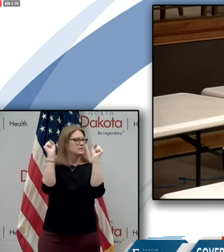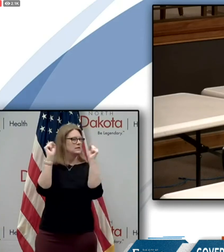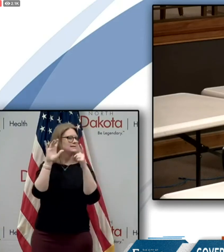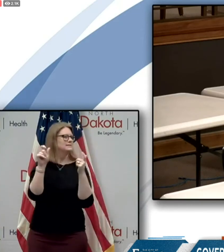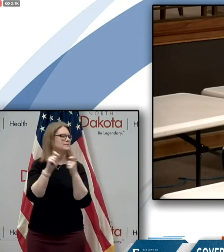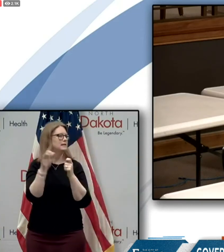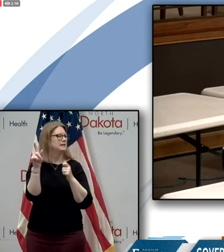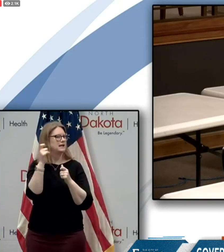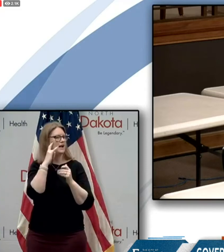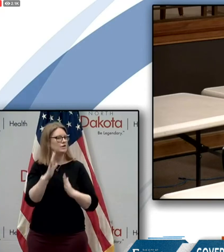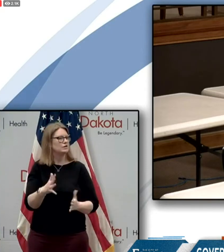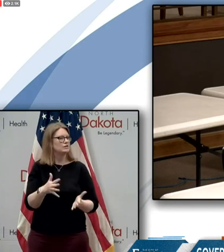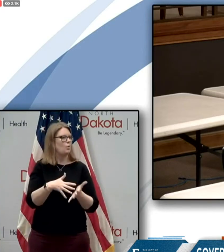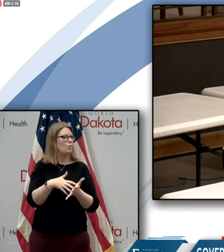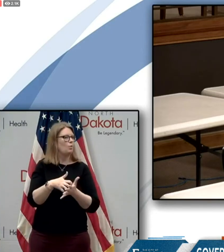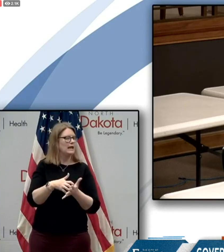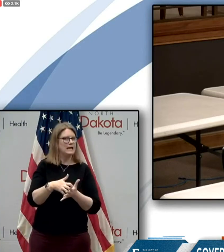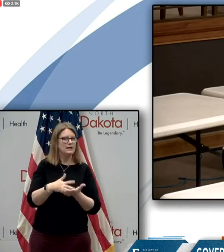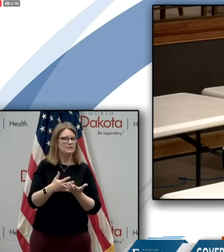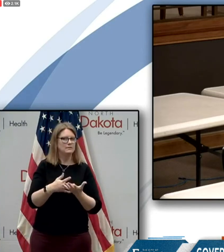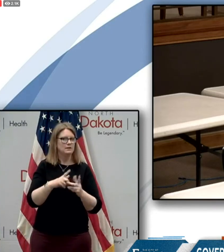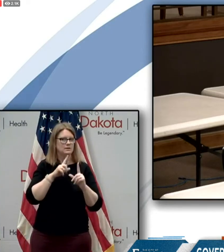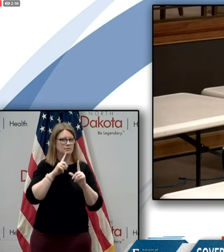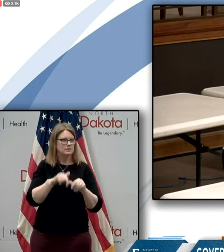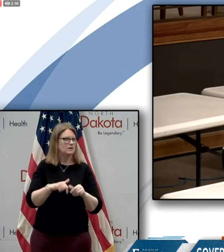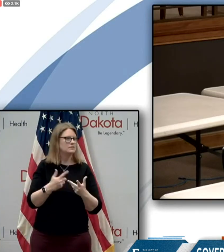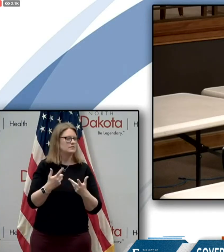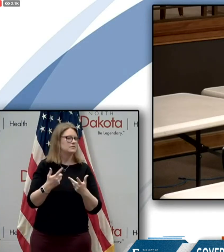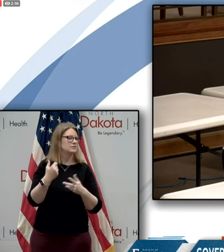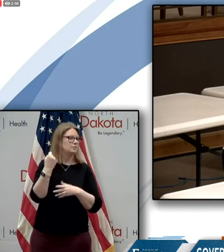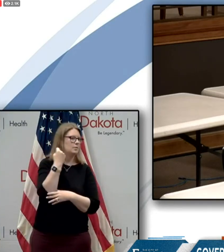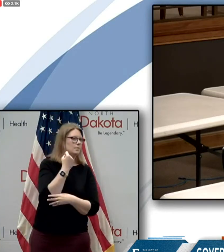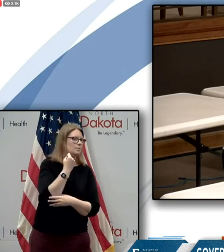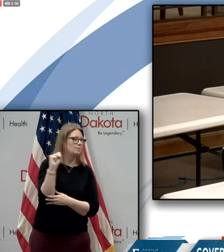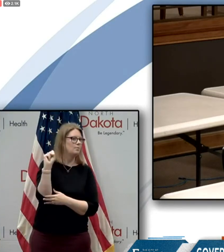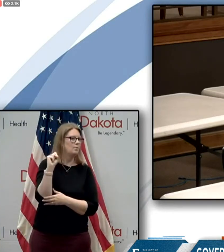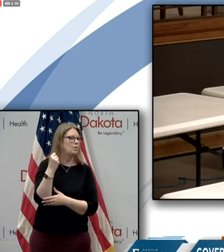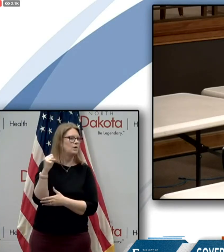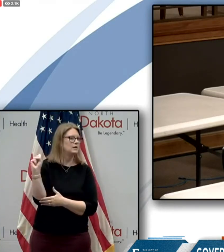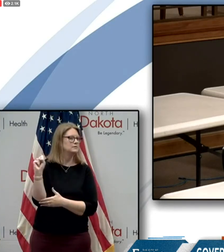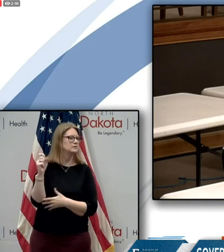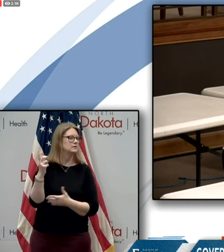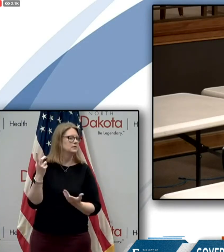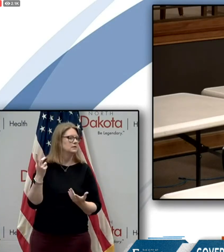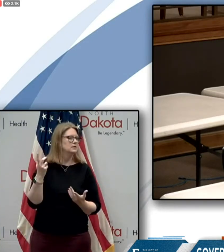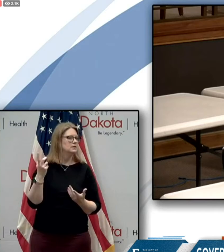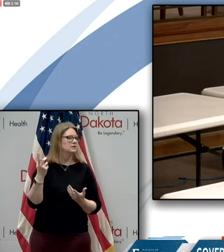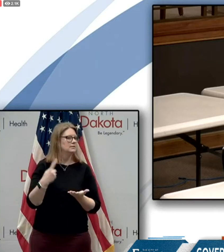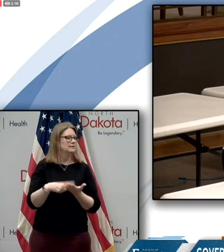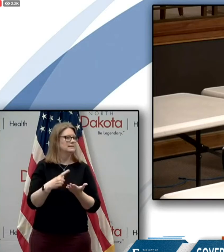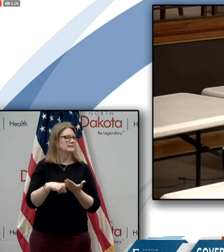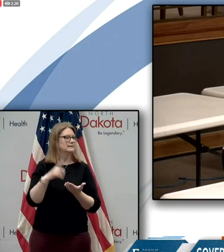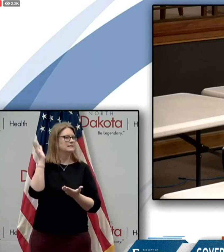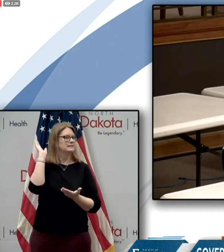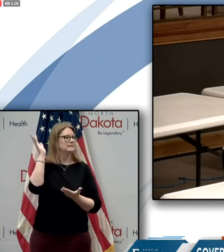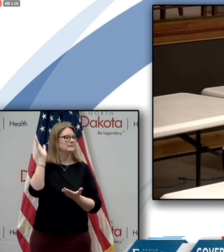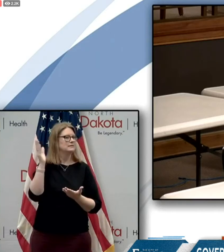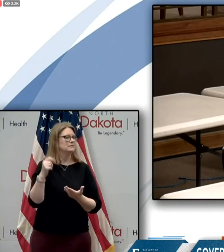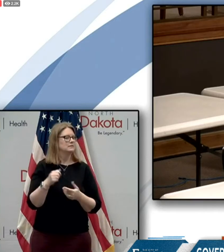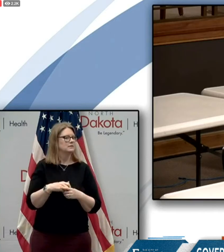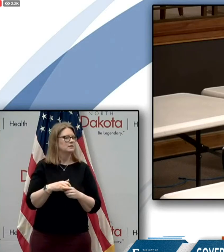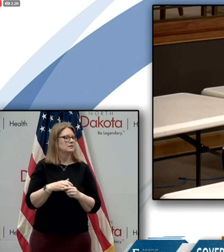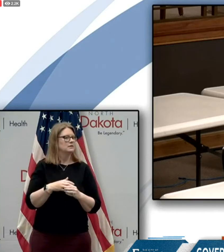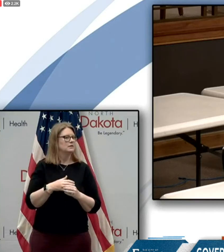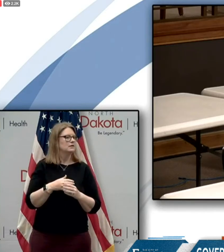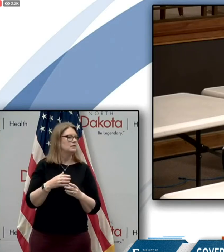governors as weak in their response to covering protests, and has, when he addressed the nation, said that some governors should try to dominate